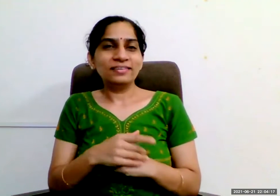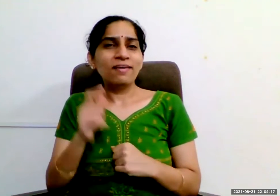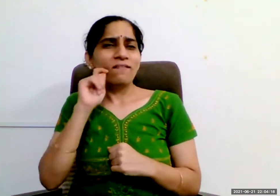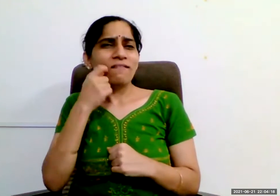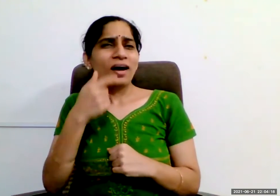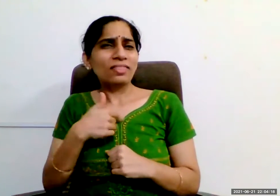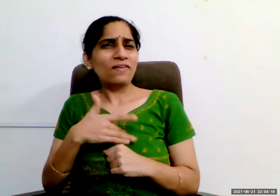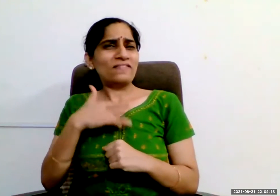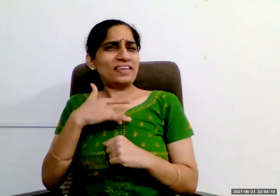children.